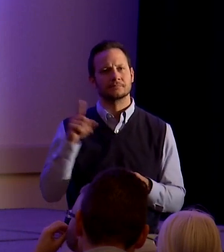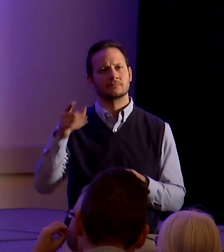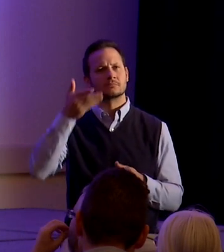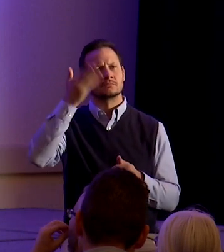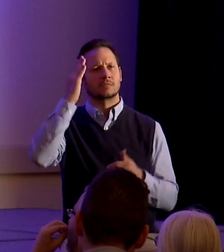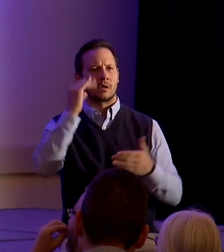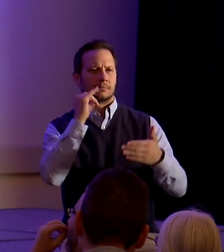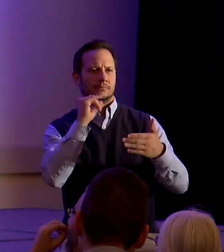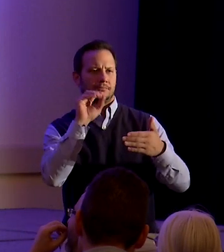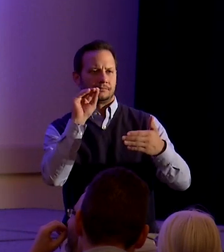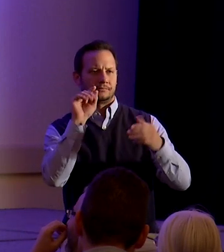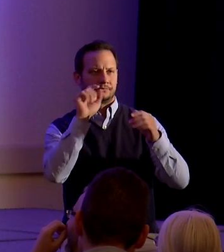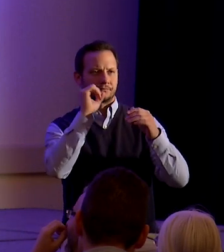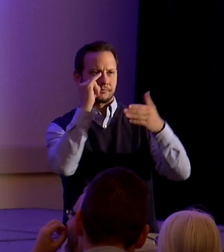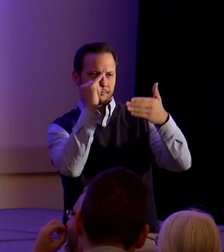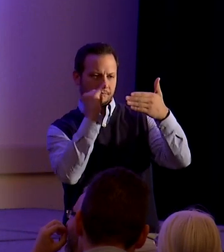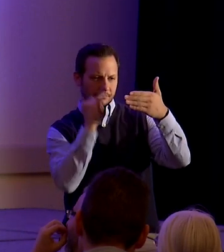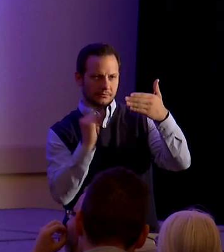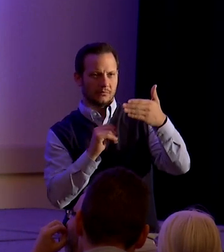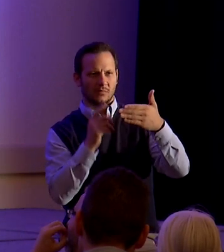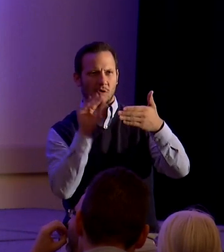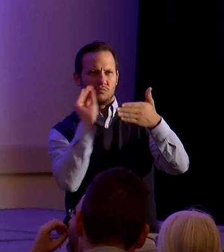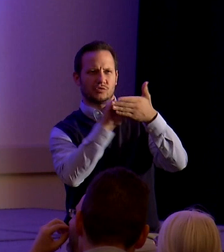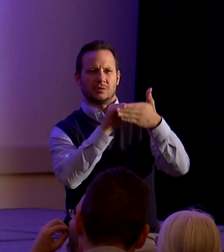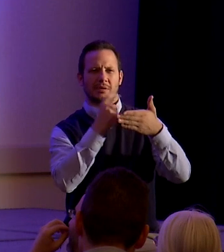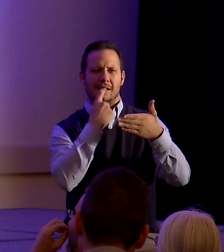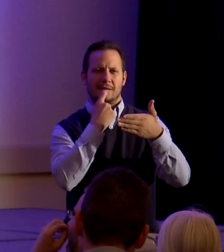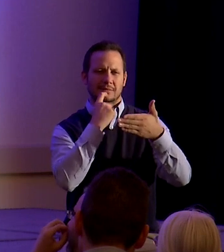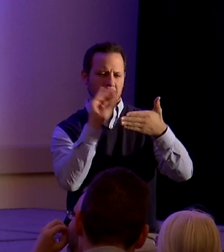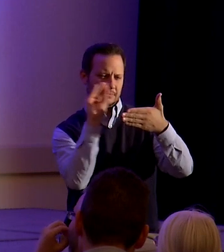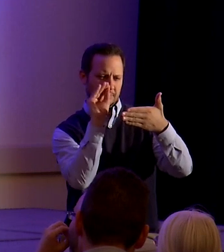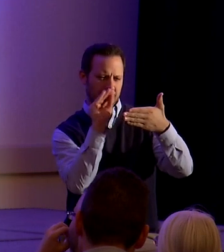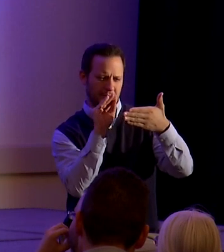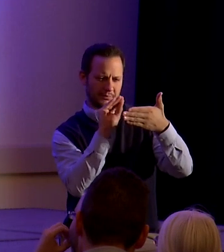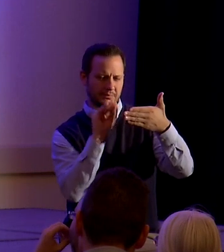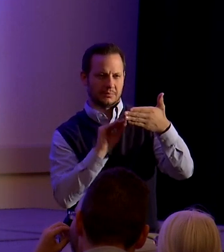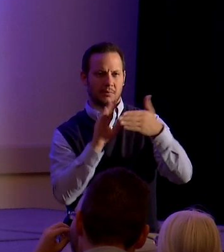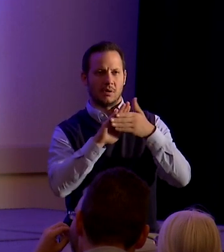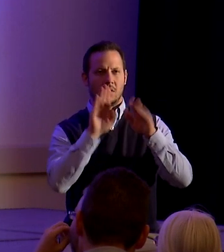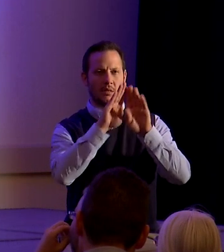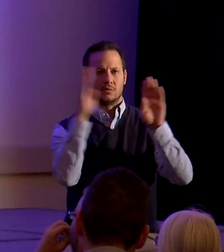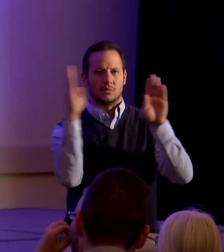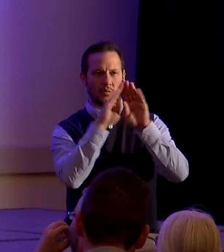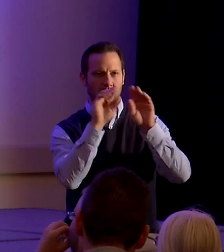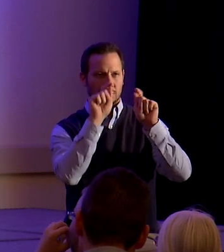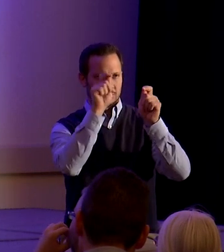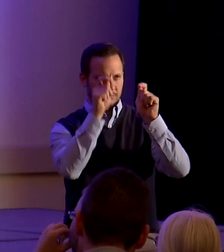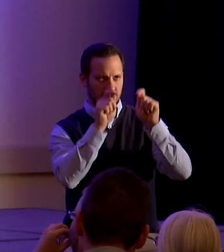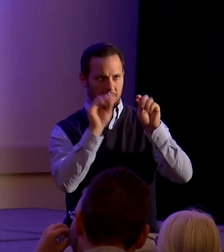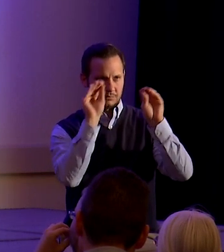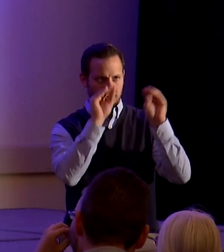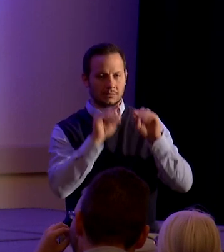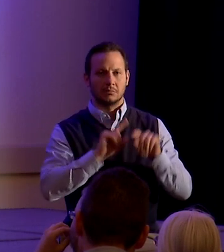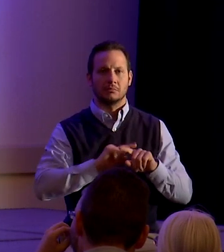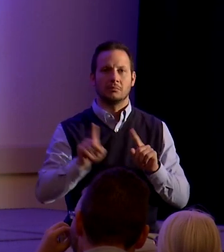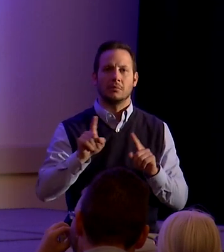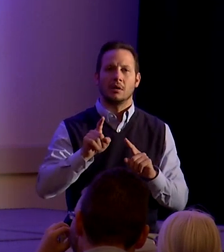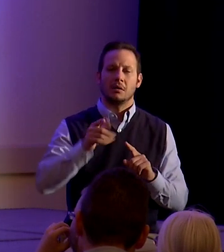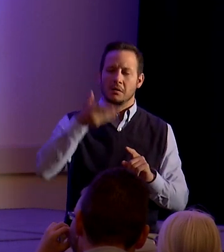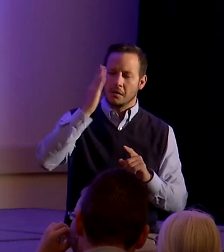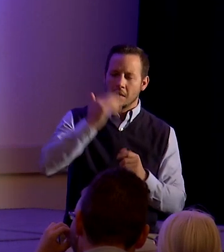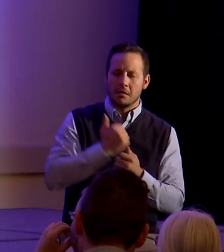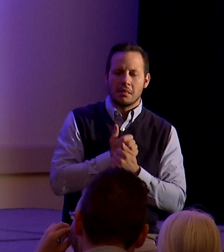whatever on the windows of the doors around this big mega church. God's totally cool with glass